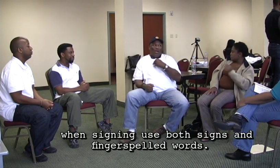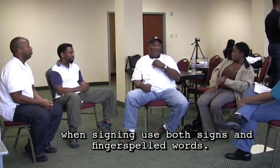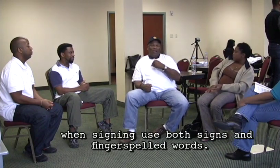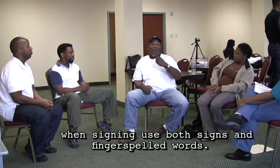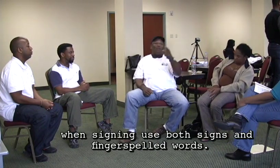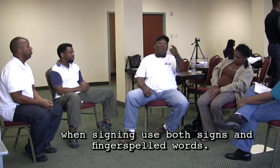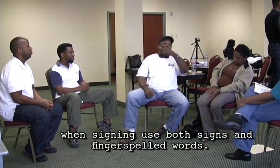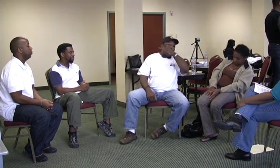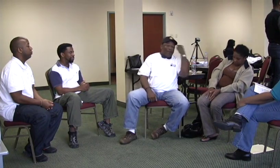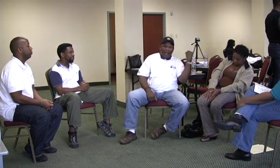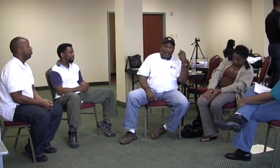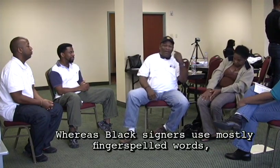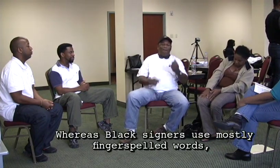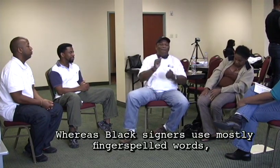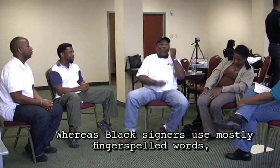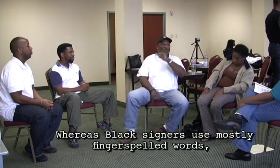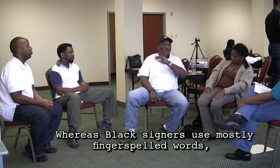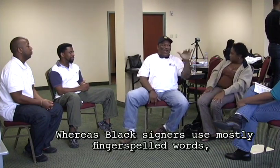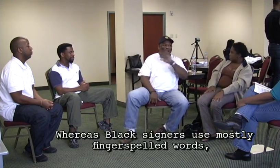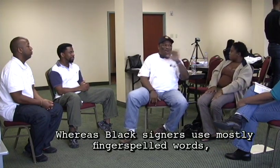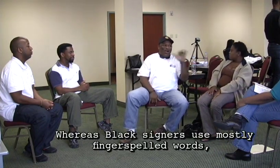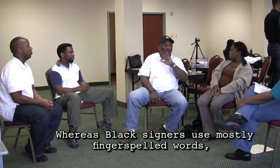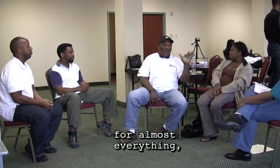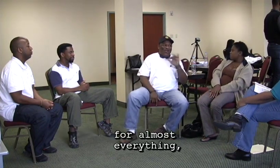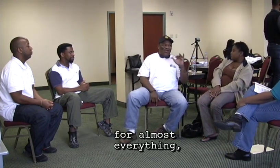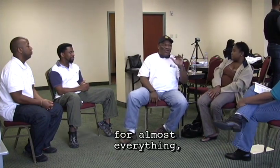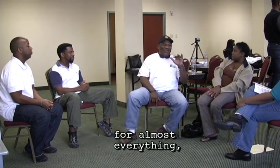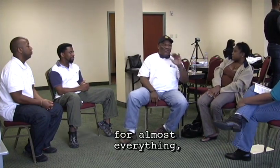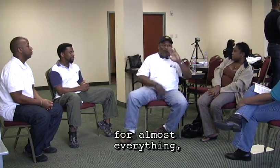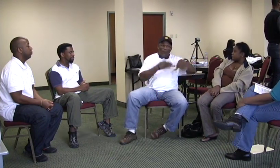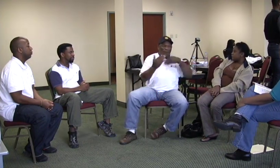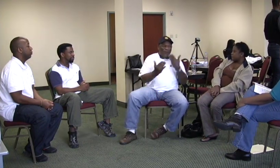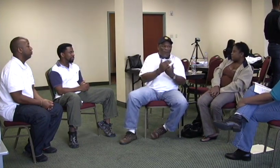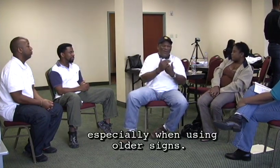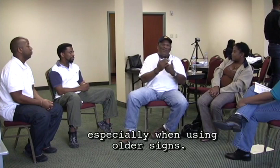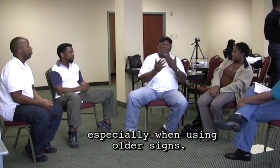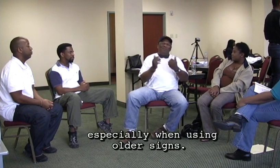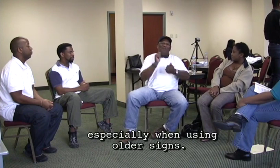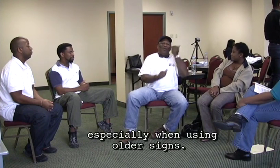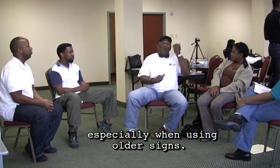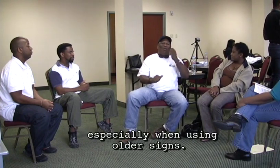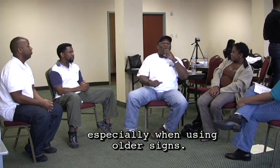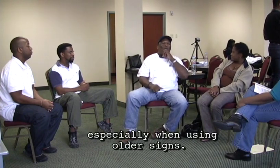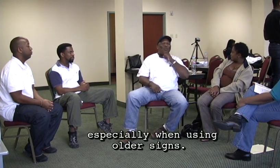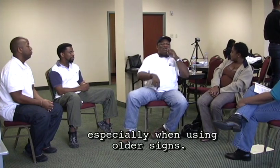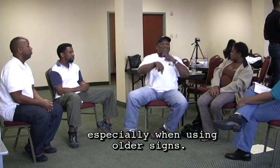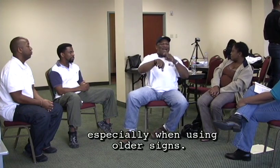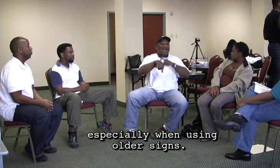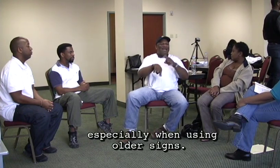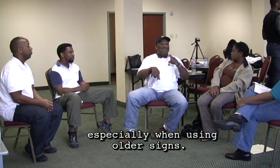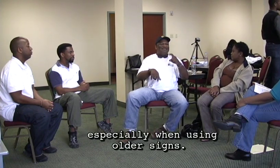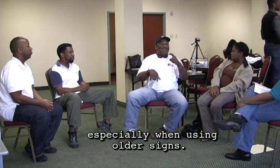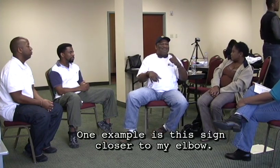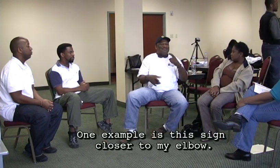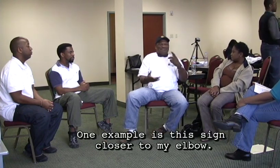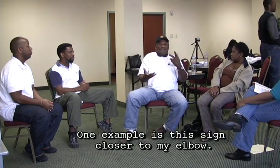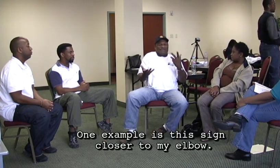words, whereas black signers use mostly fingerspelled words for almost everything, especially when using older signs. One